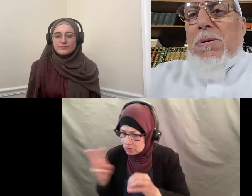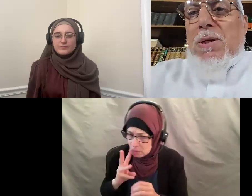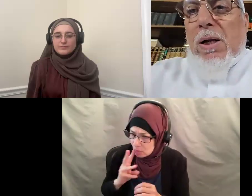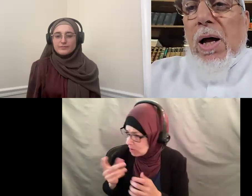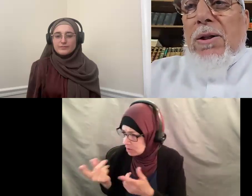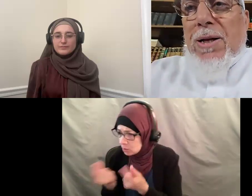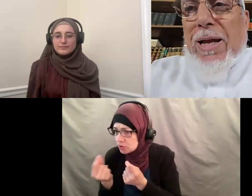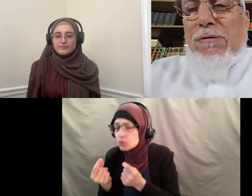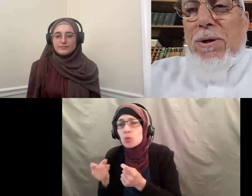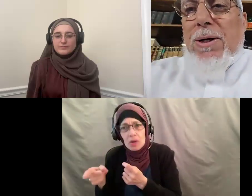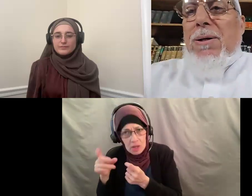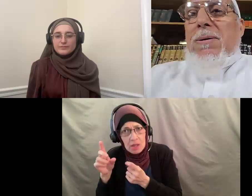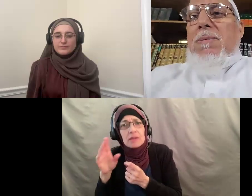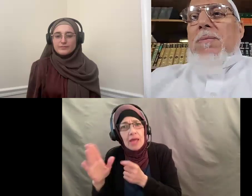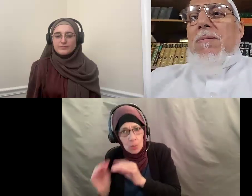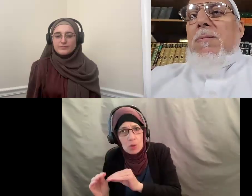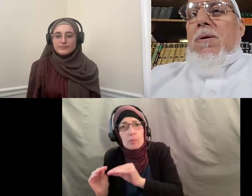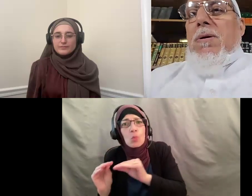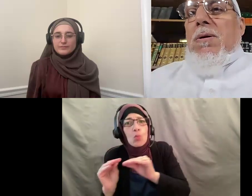This happens a lot in Africa,